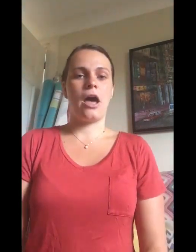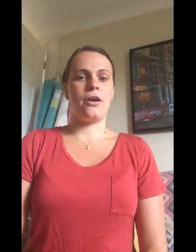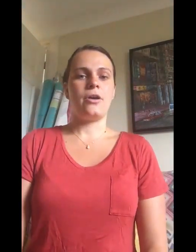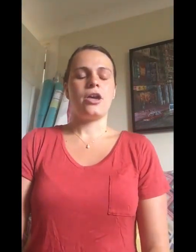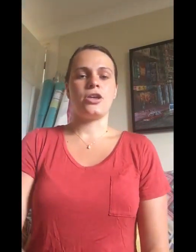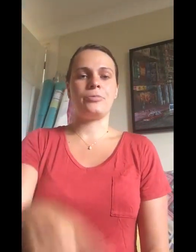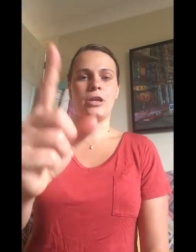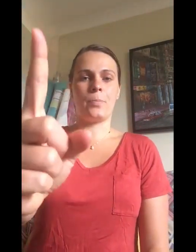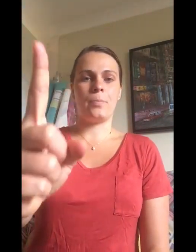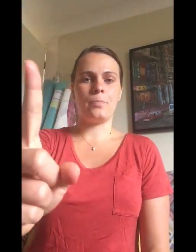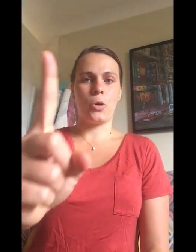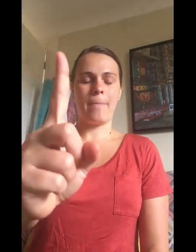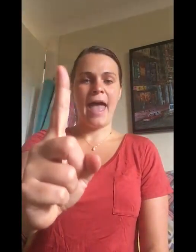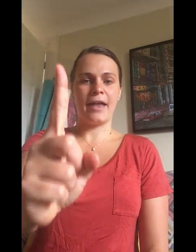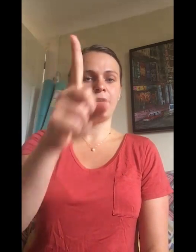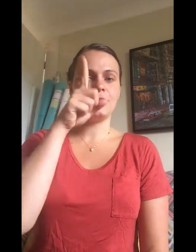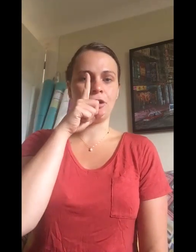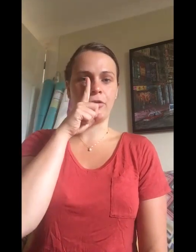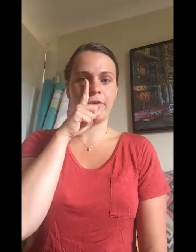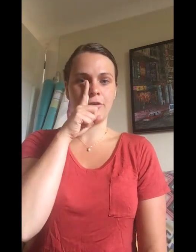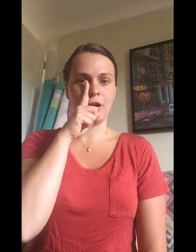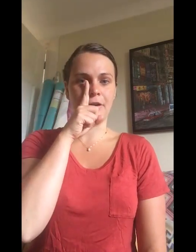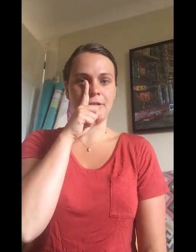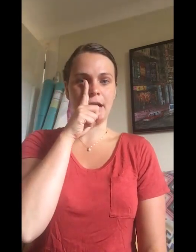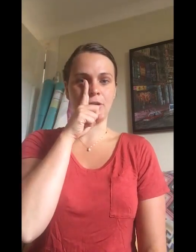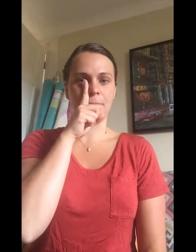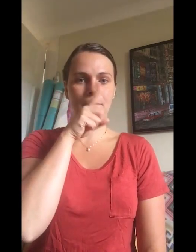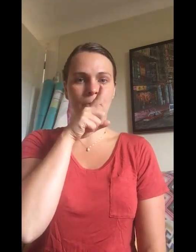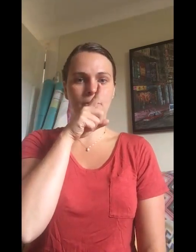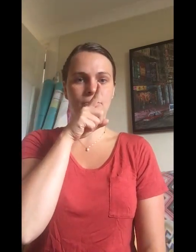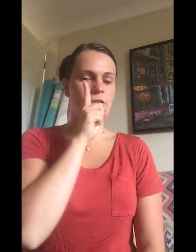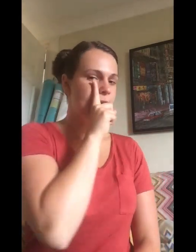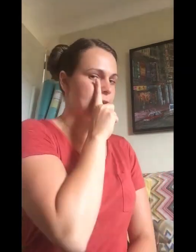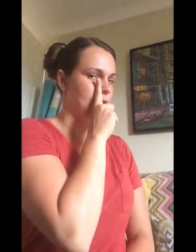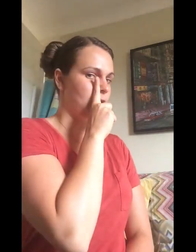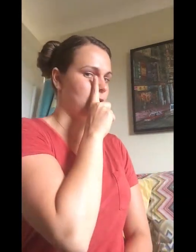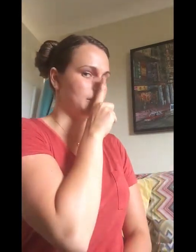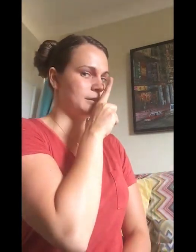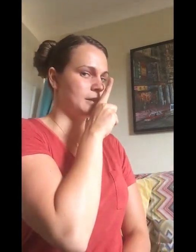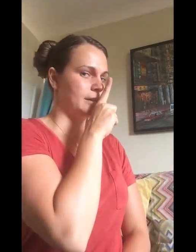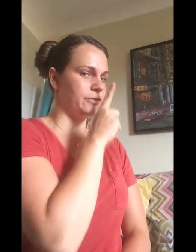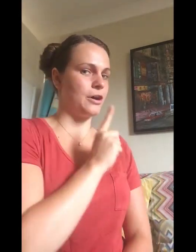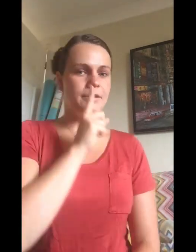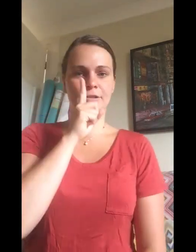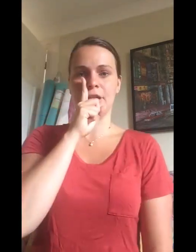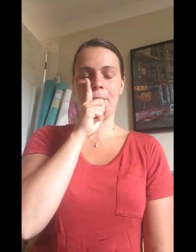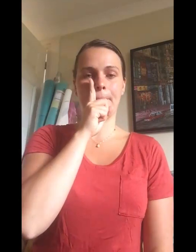So you bring your pen to your nose and you slide it along the side of your nose. So